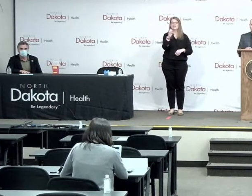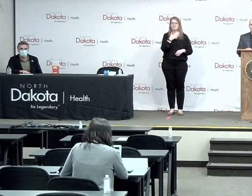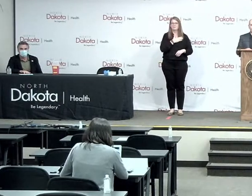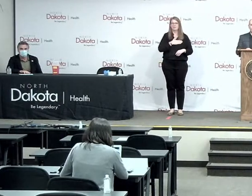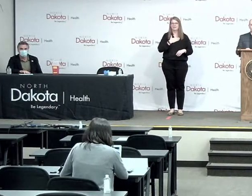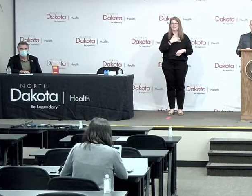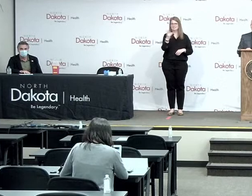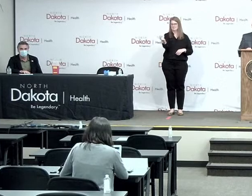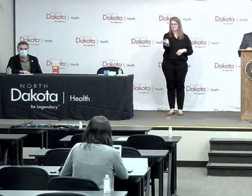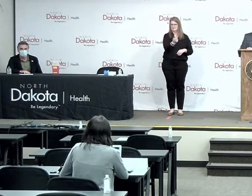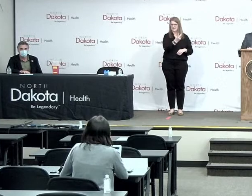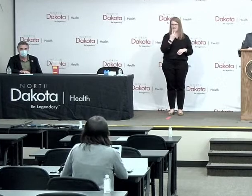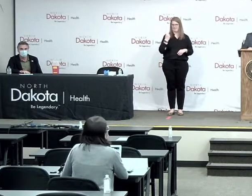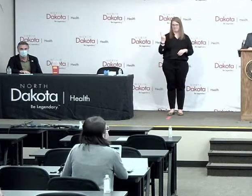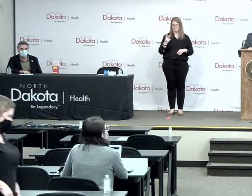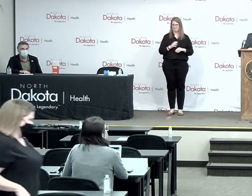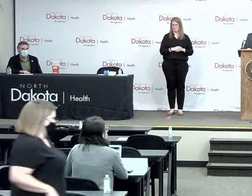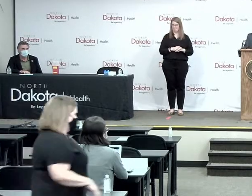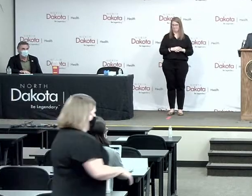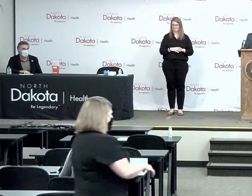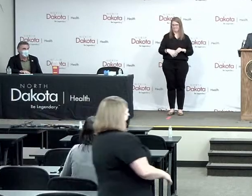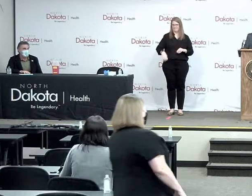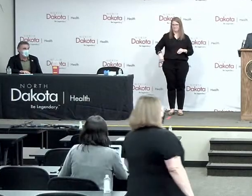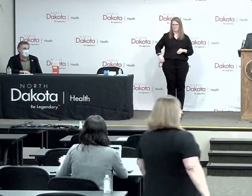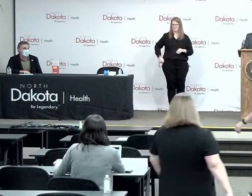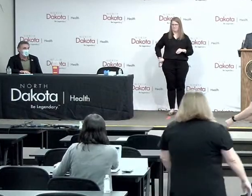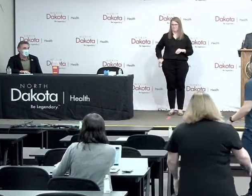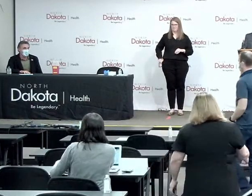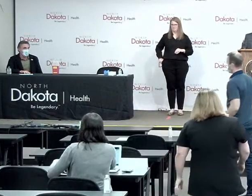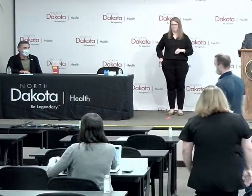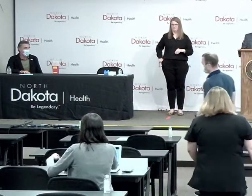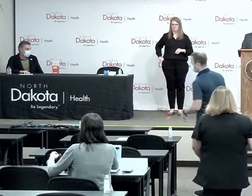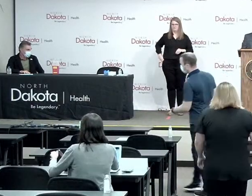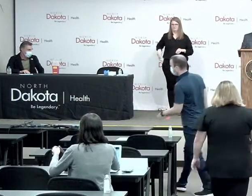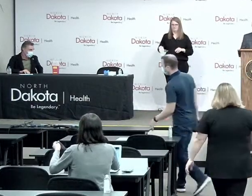come up and help us with the flu vaccines.